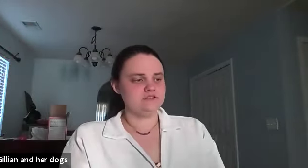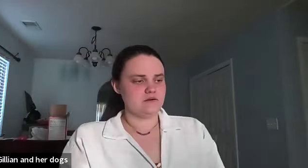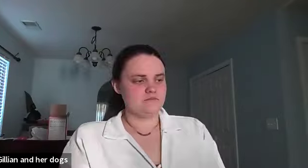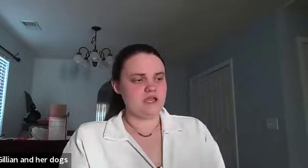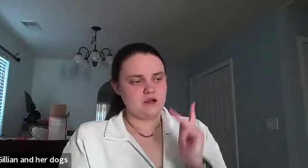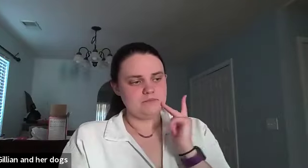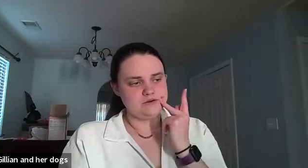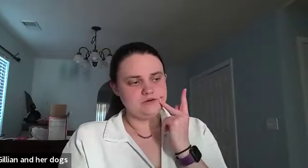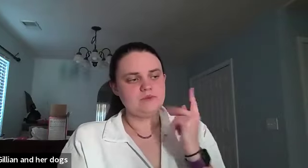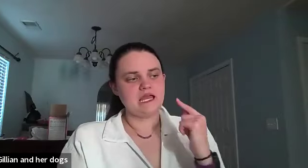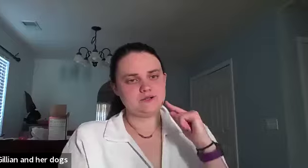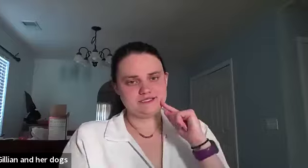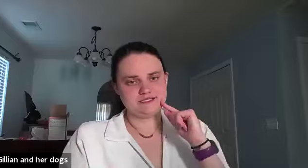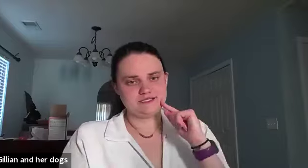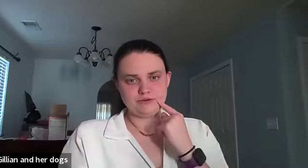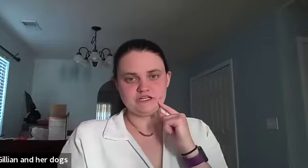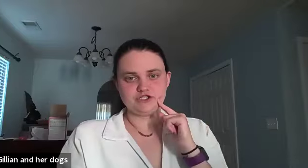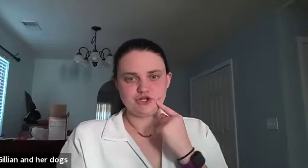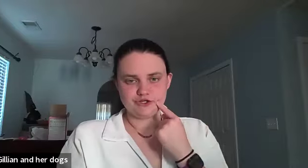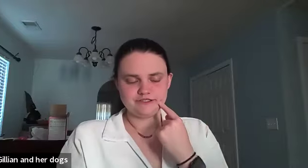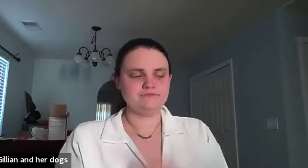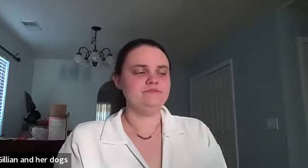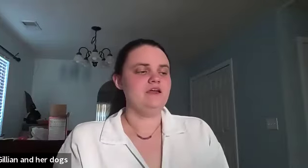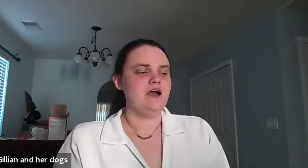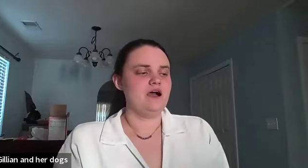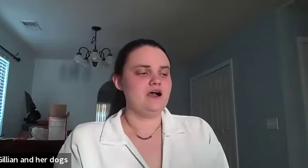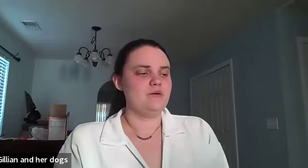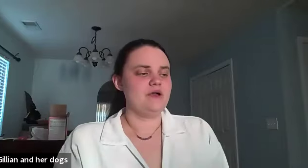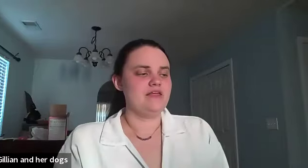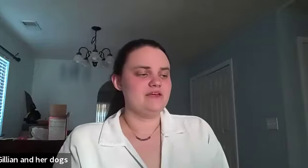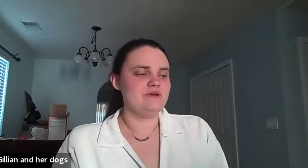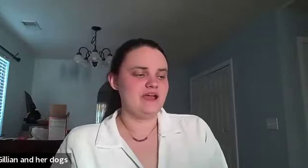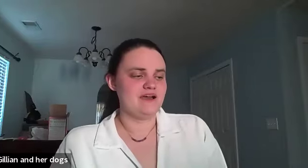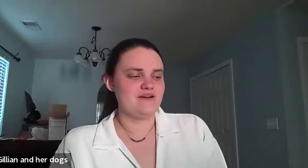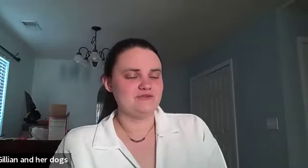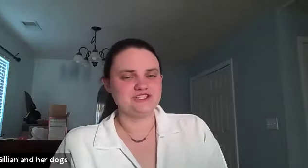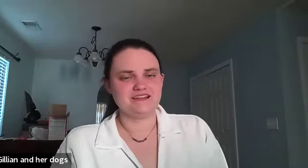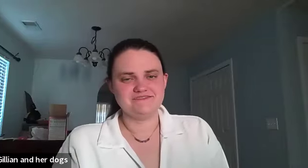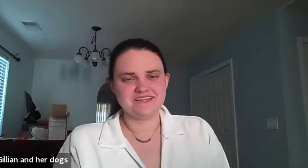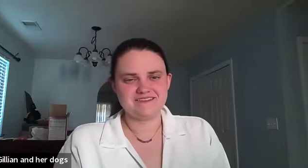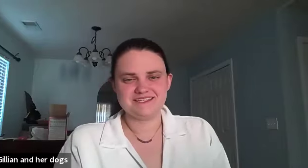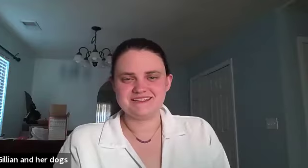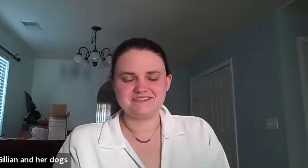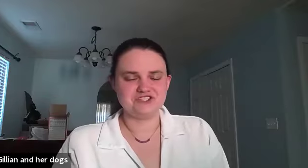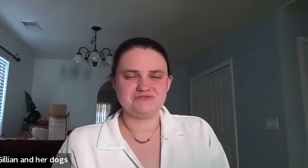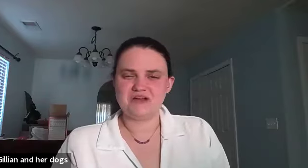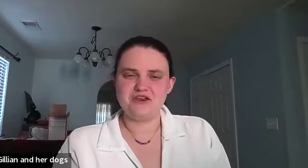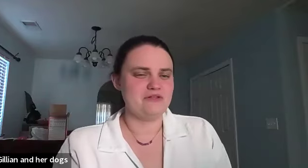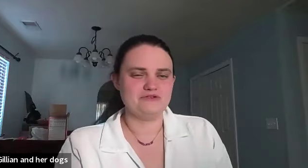So we had our pickle, we had our sour slash tart. And then we have, which I love to add this because it just, I know it